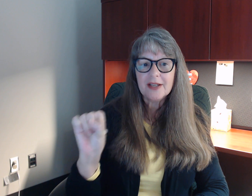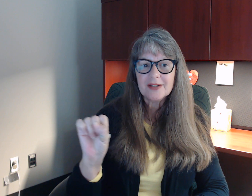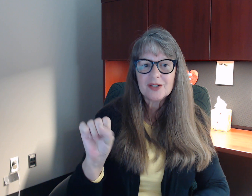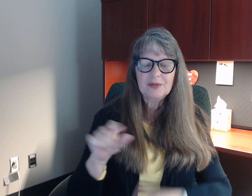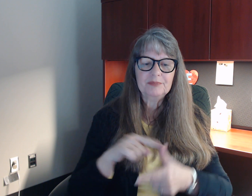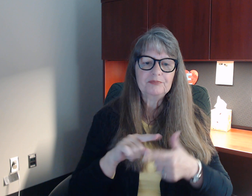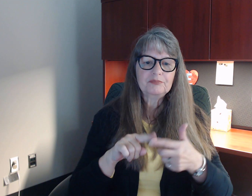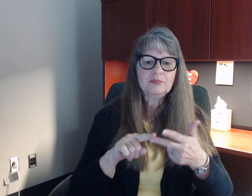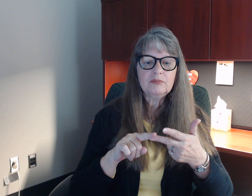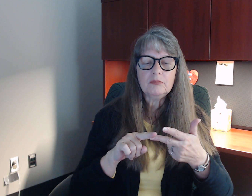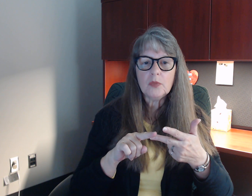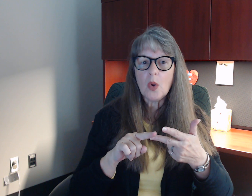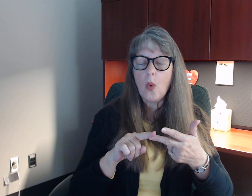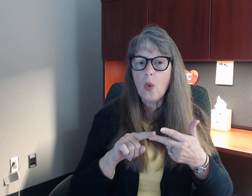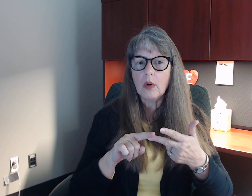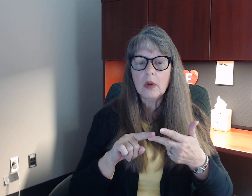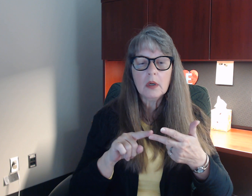goddess or